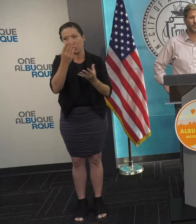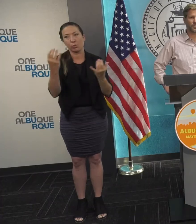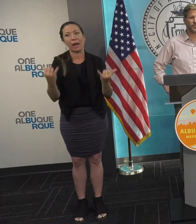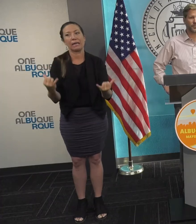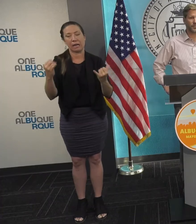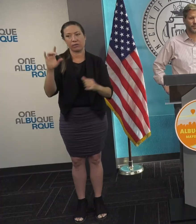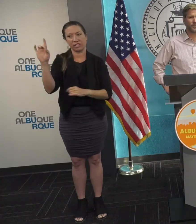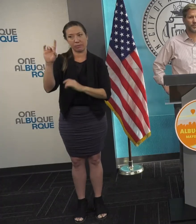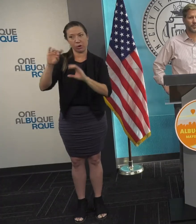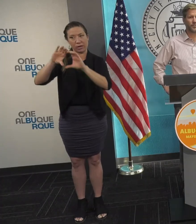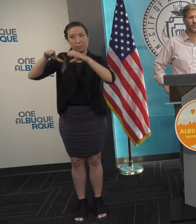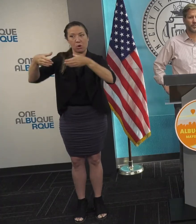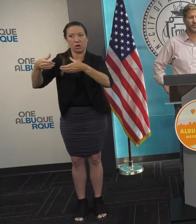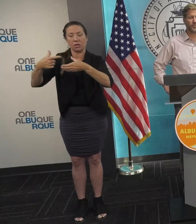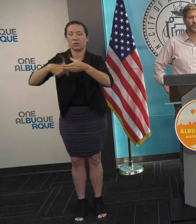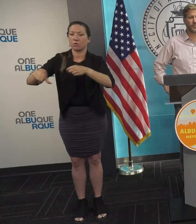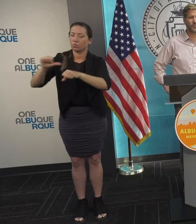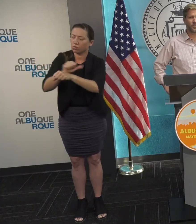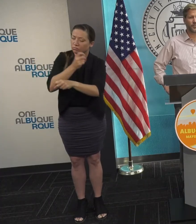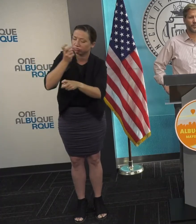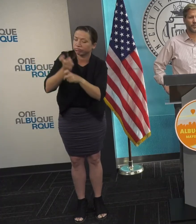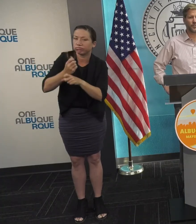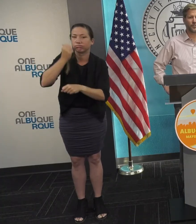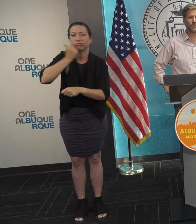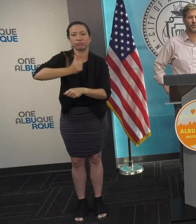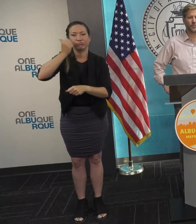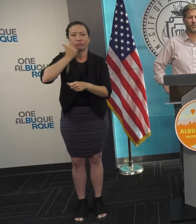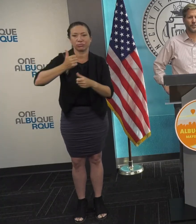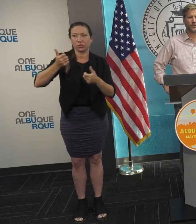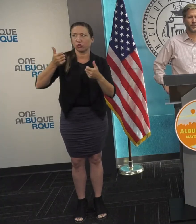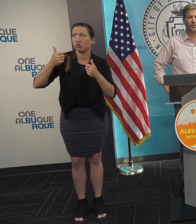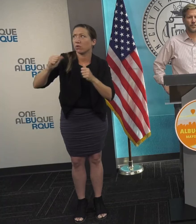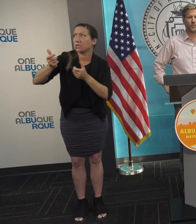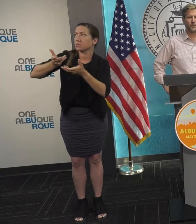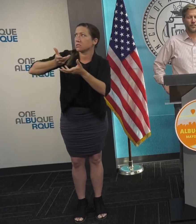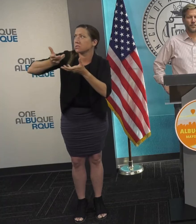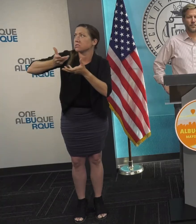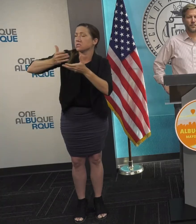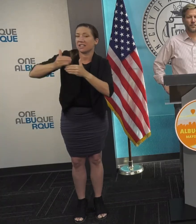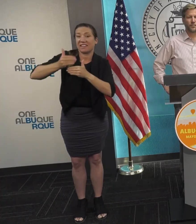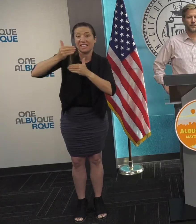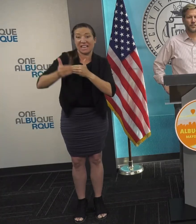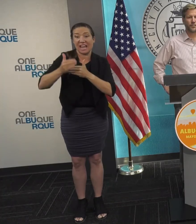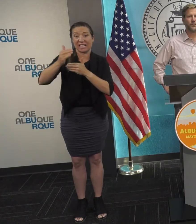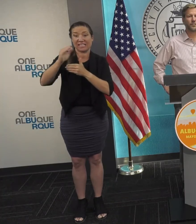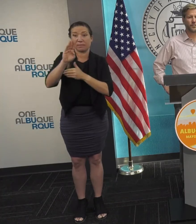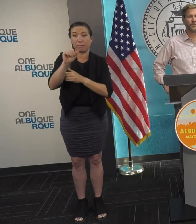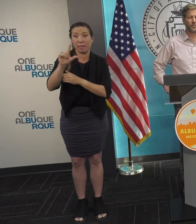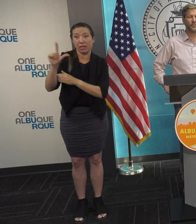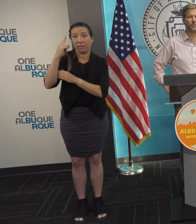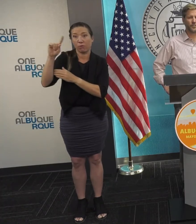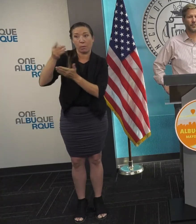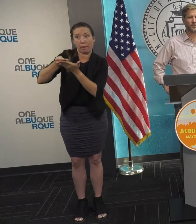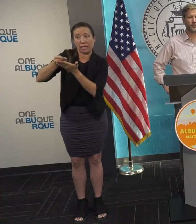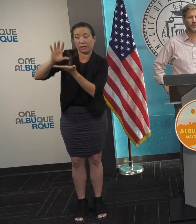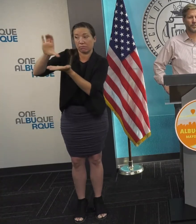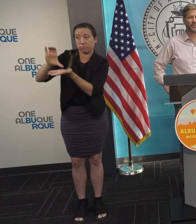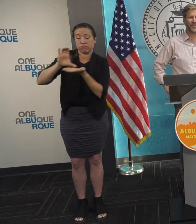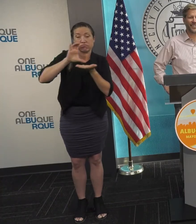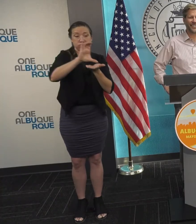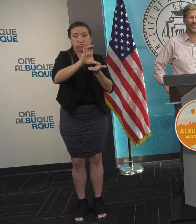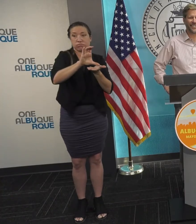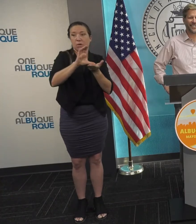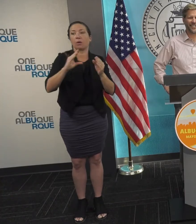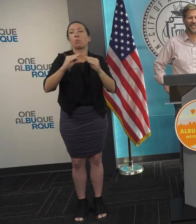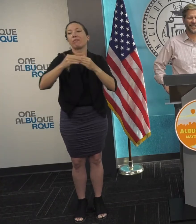every day to build flexibility into the next bill. So, look, we know, Mr. Mayor,